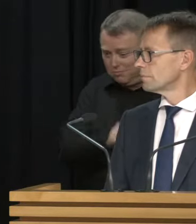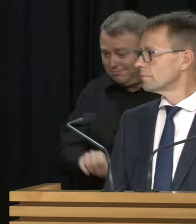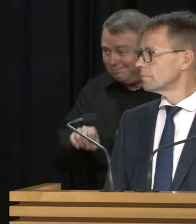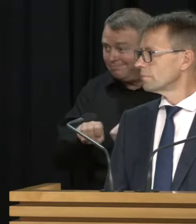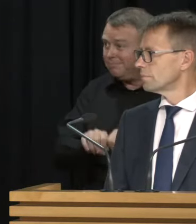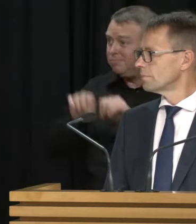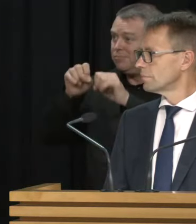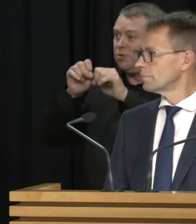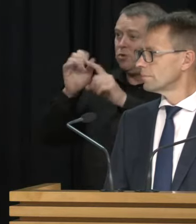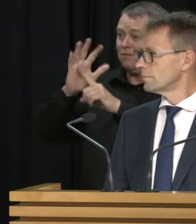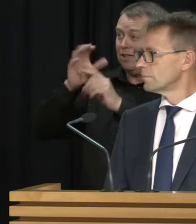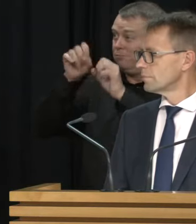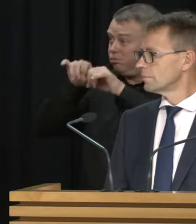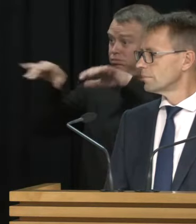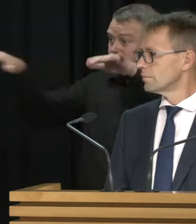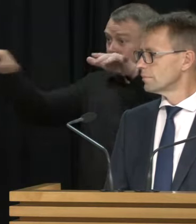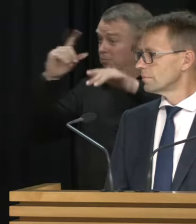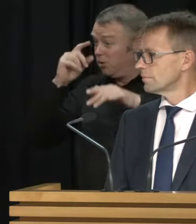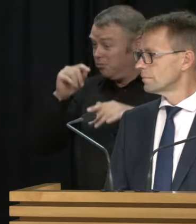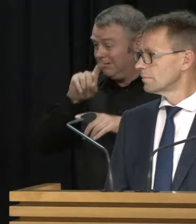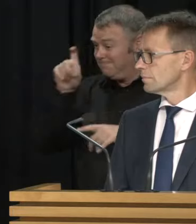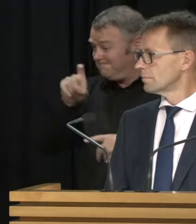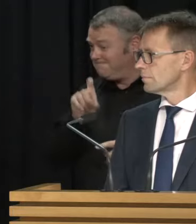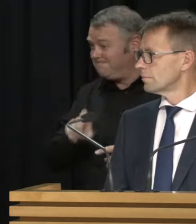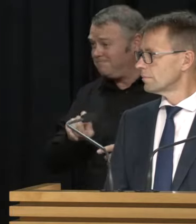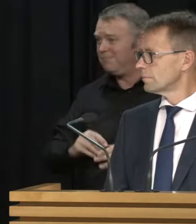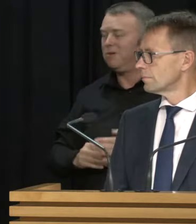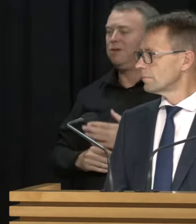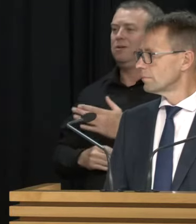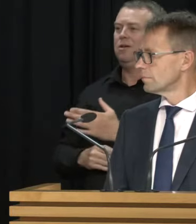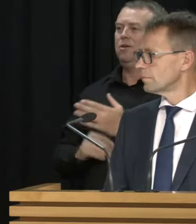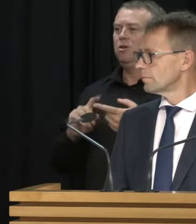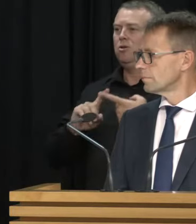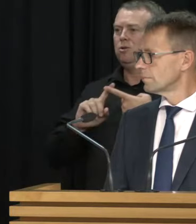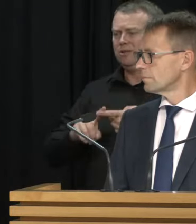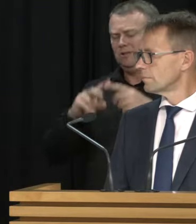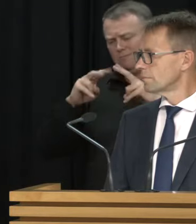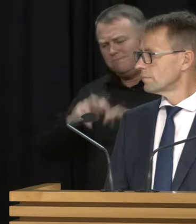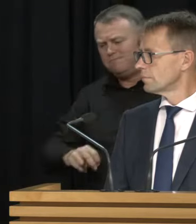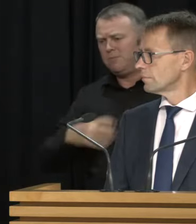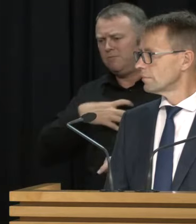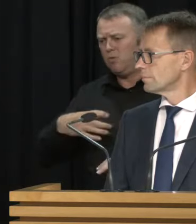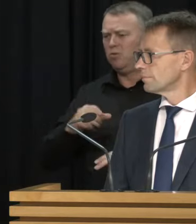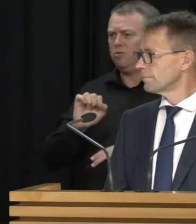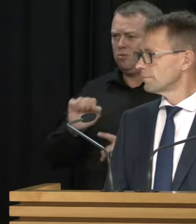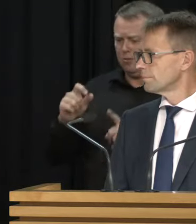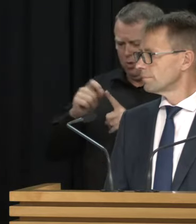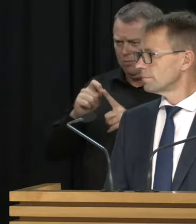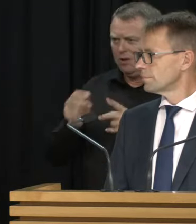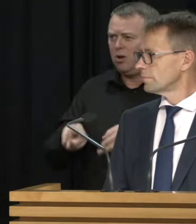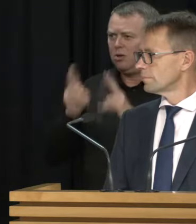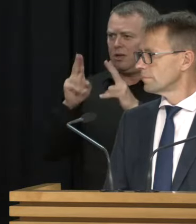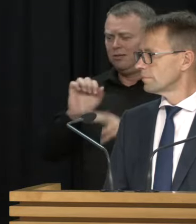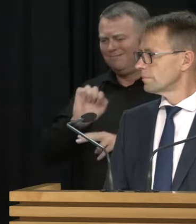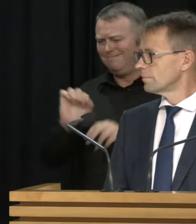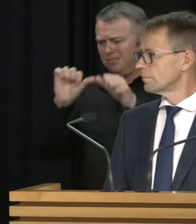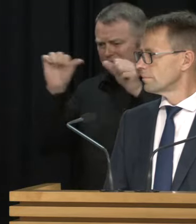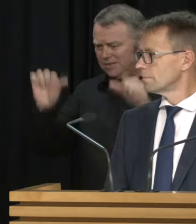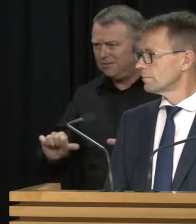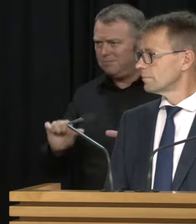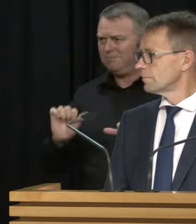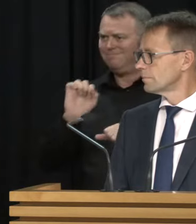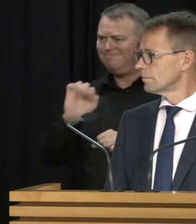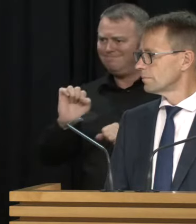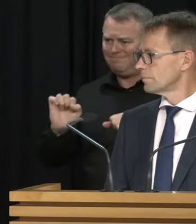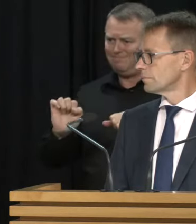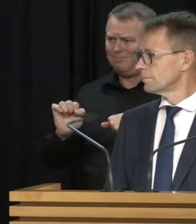quality in the Pullman Hotel and the systems there, including even just, in the last few days, we've had more people in there again, just looking at